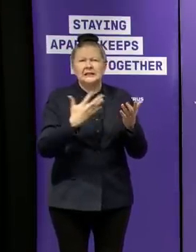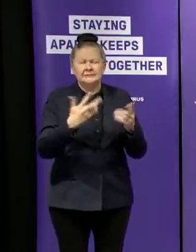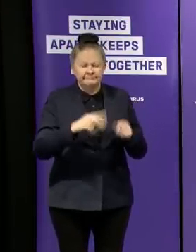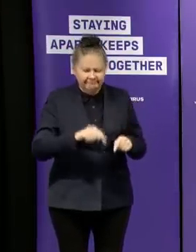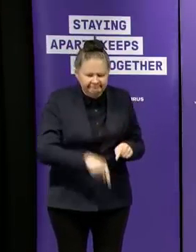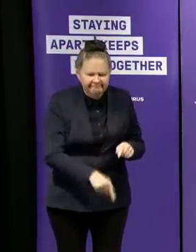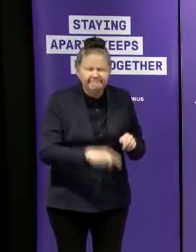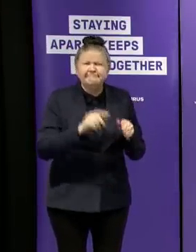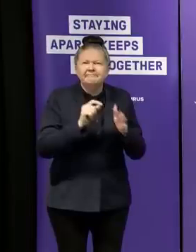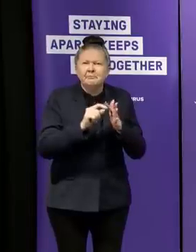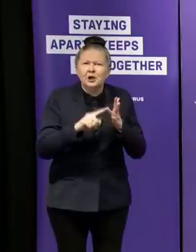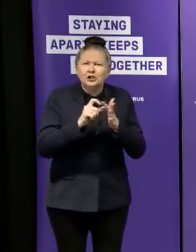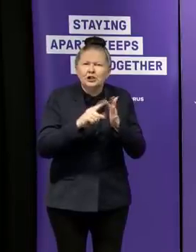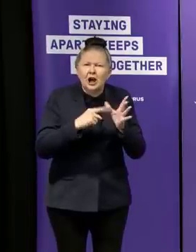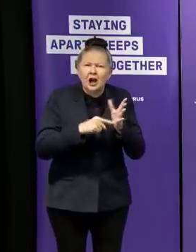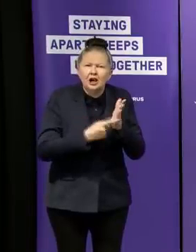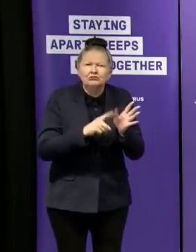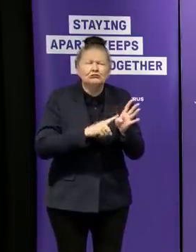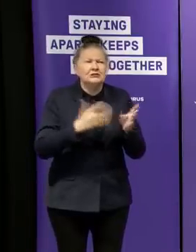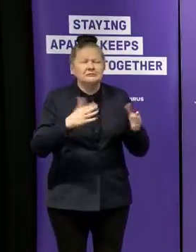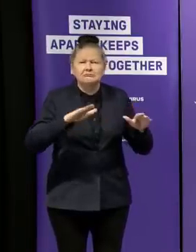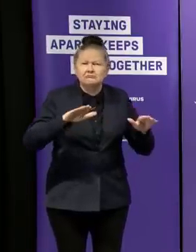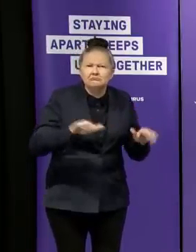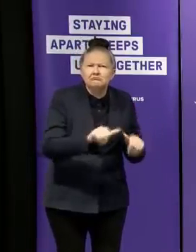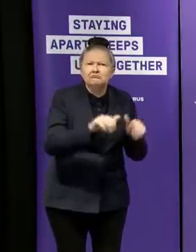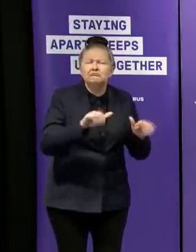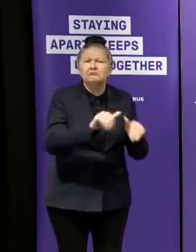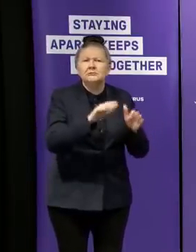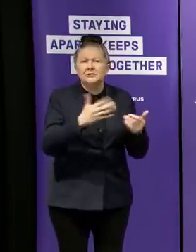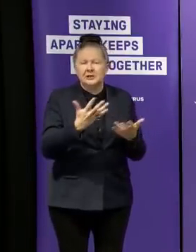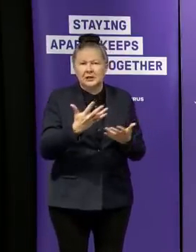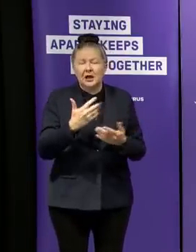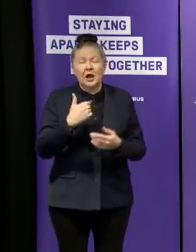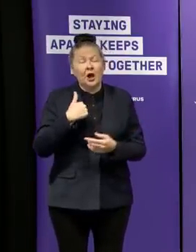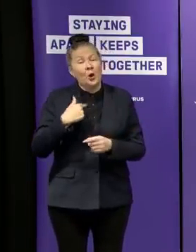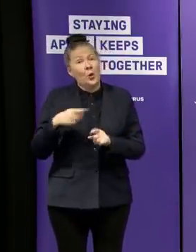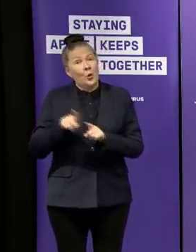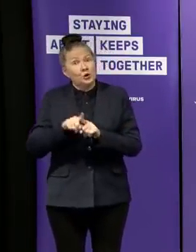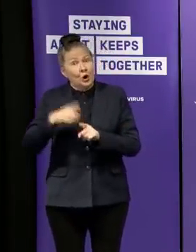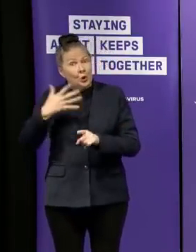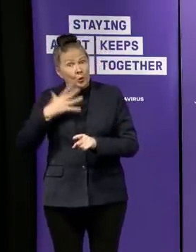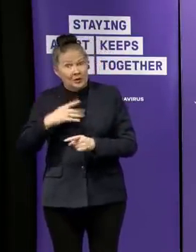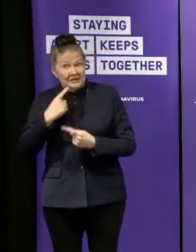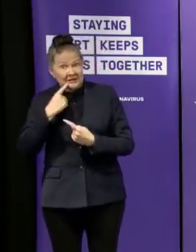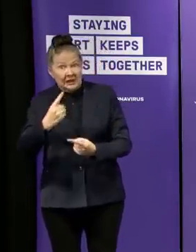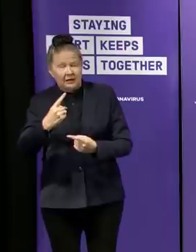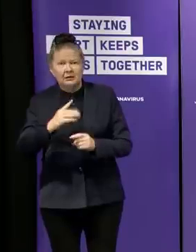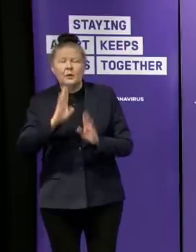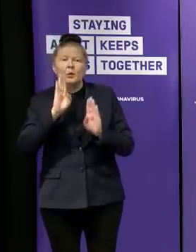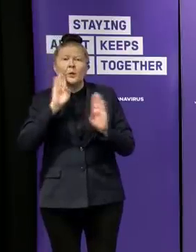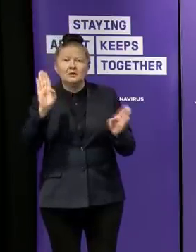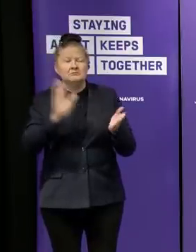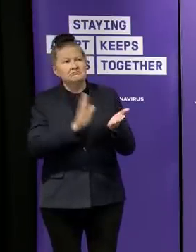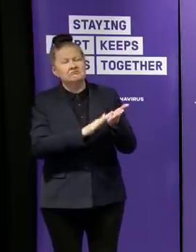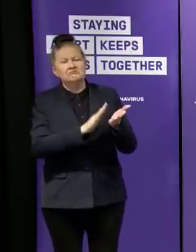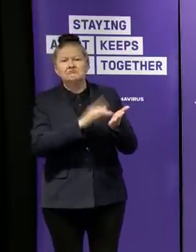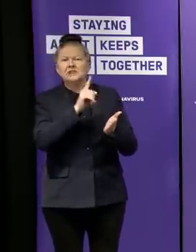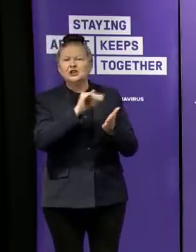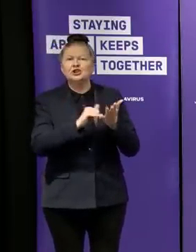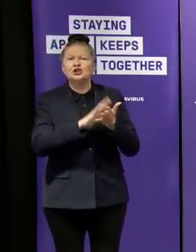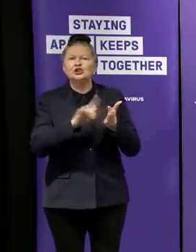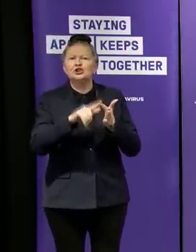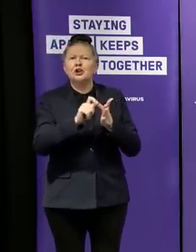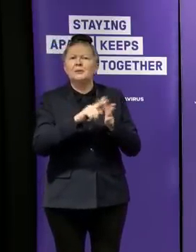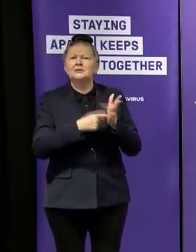regional communities up to date with the extraordinary efforts the Shepparton community have achieved over the last few days. The